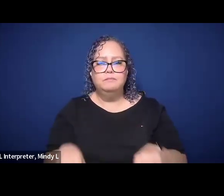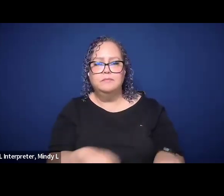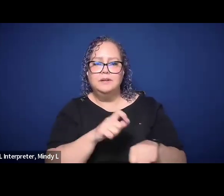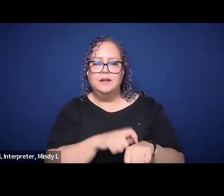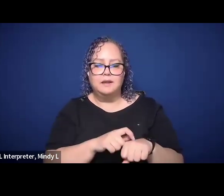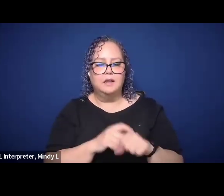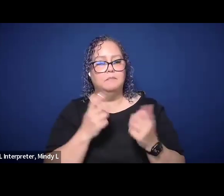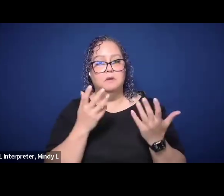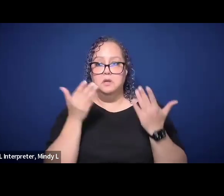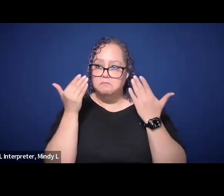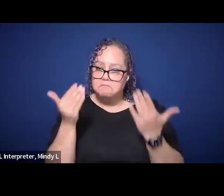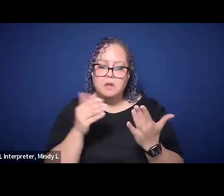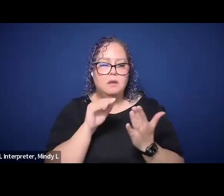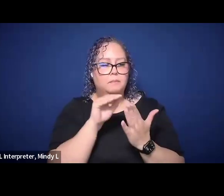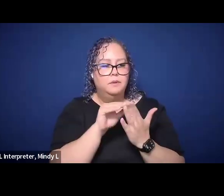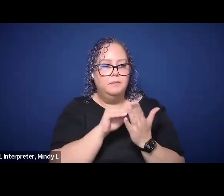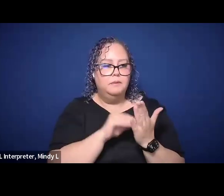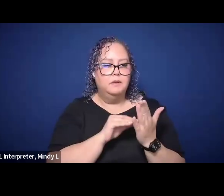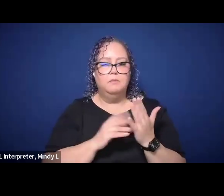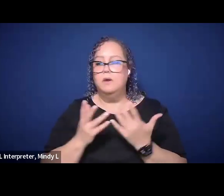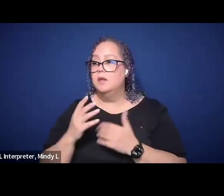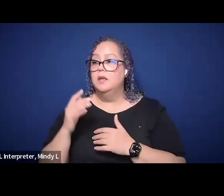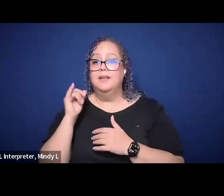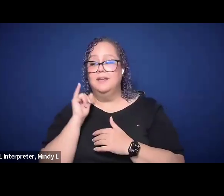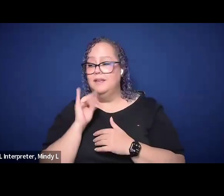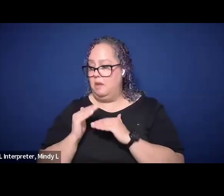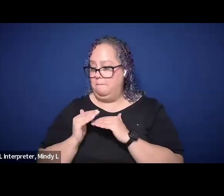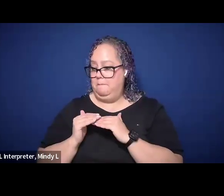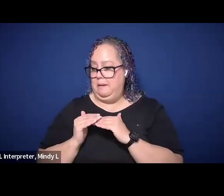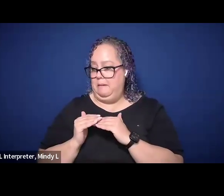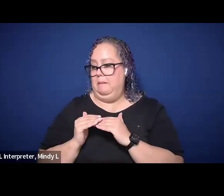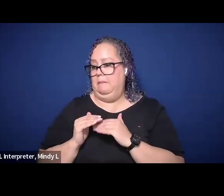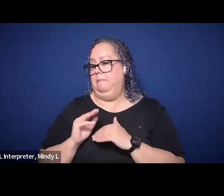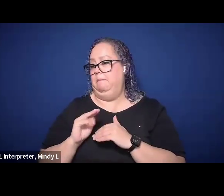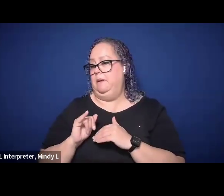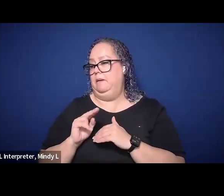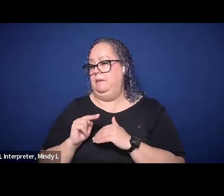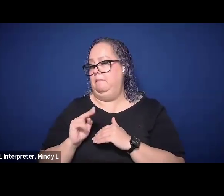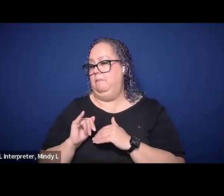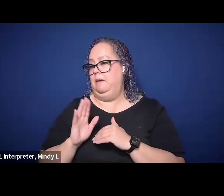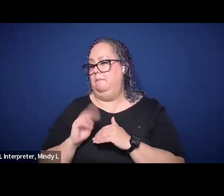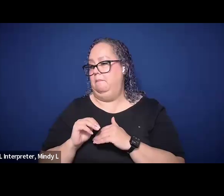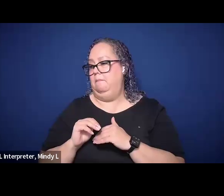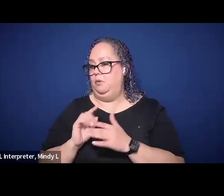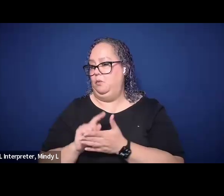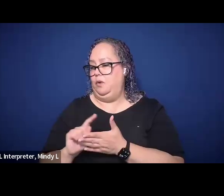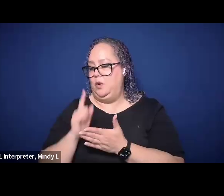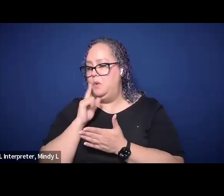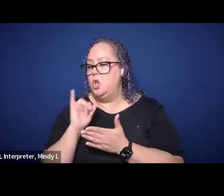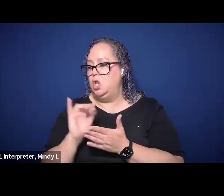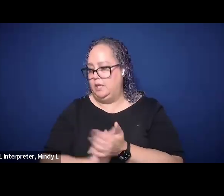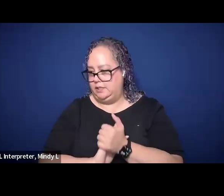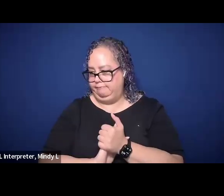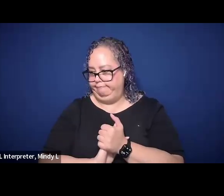write down what your bare minimum week might look like. When you are struggling, when